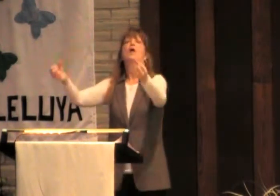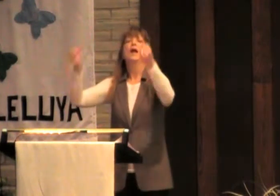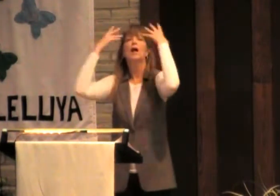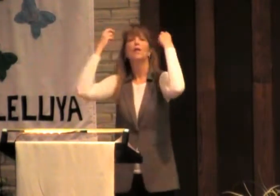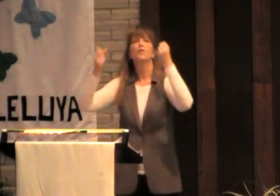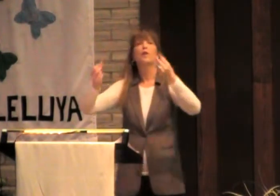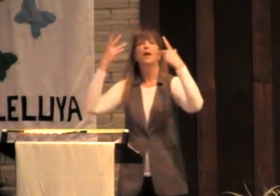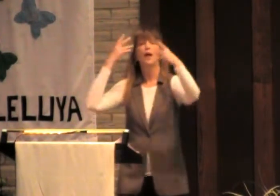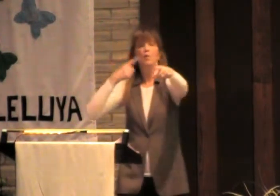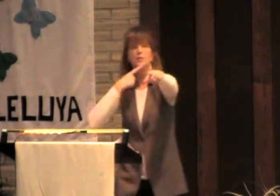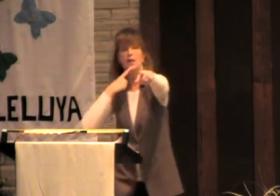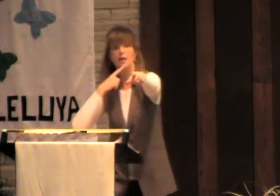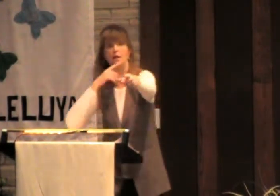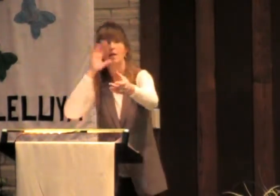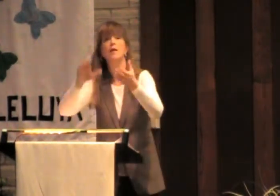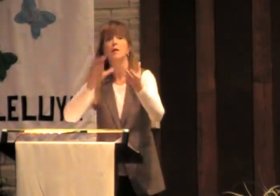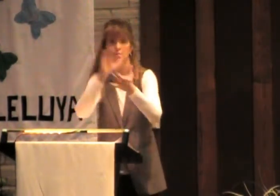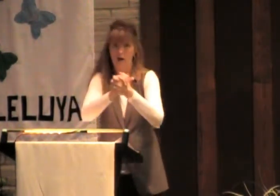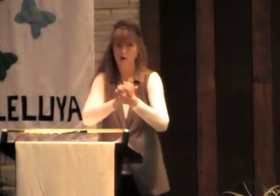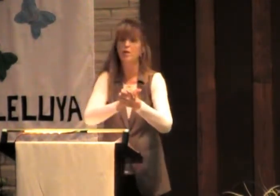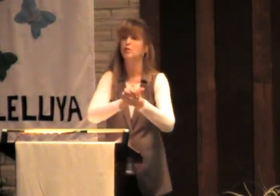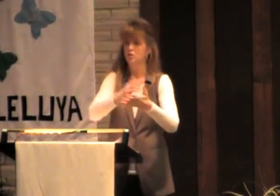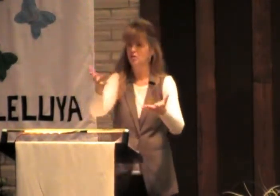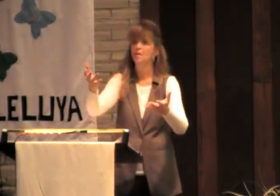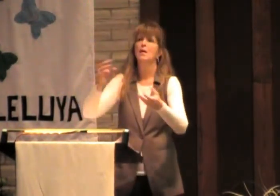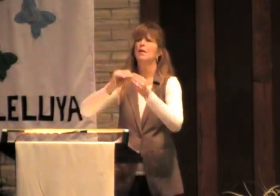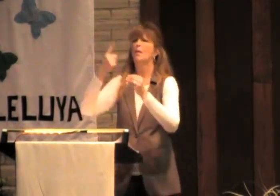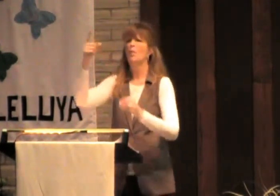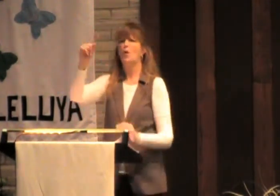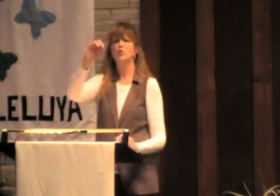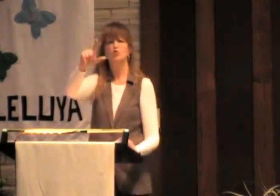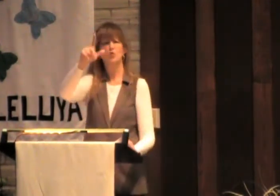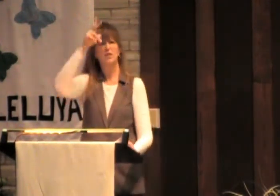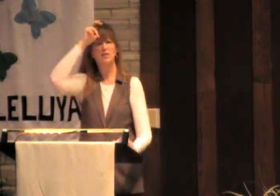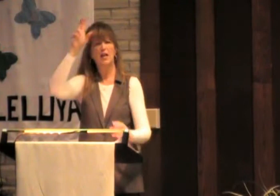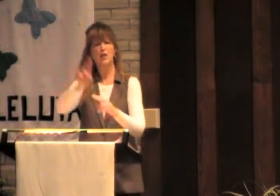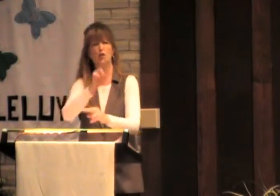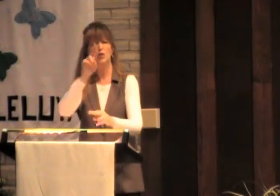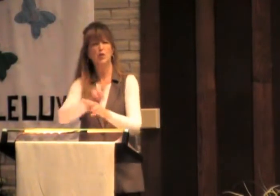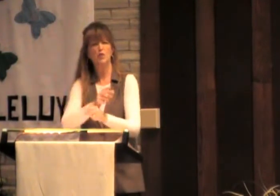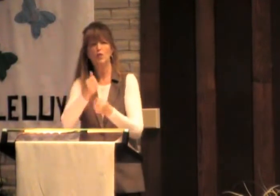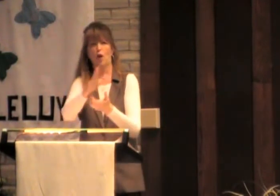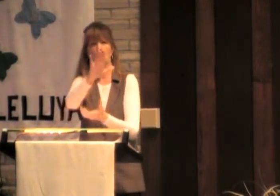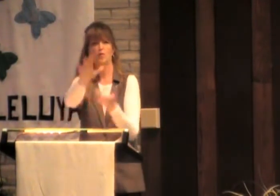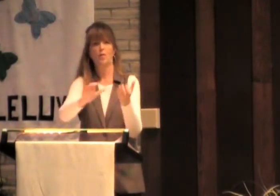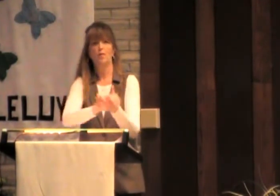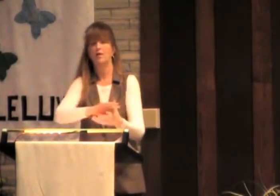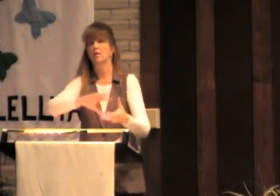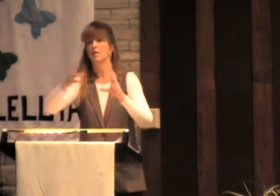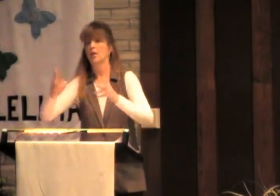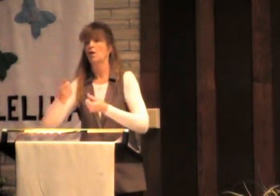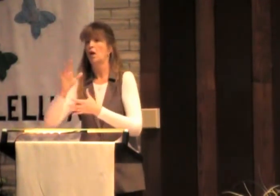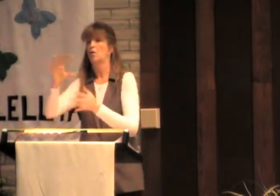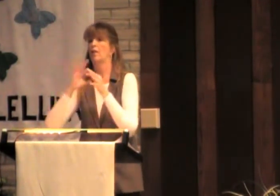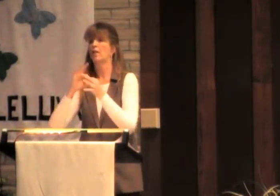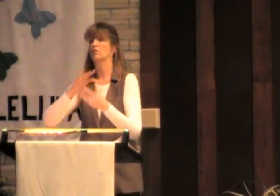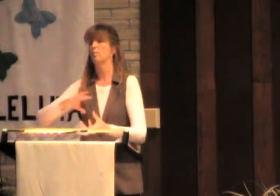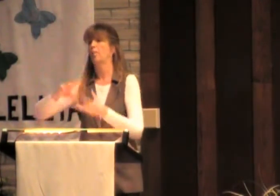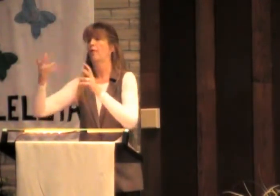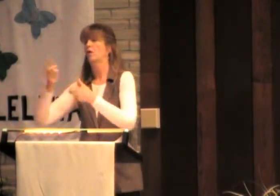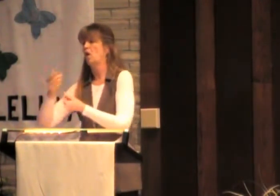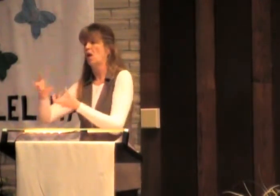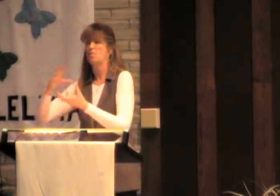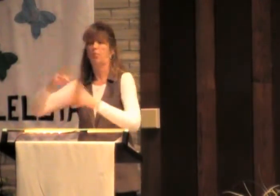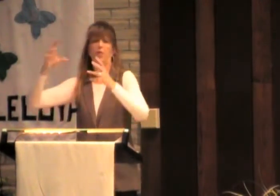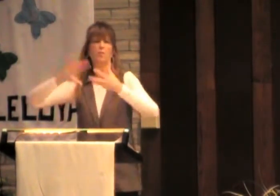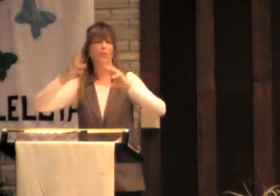Satan's number one tool for causing turmoil is what? In marriage, what's the number one tool that Satan uses to cause your marriage to be a